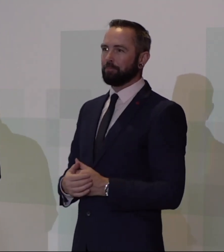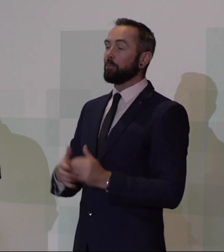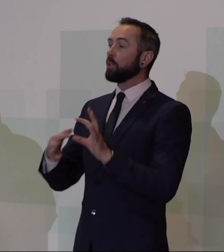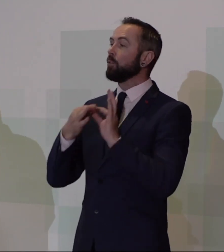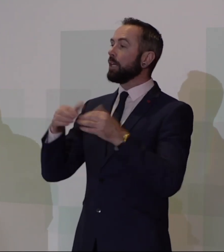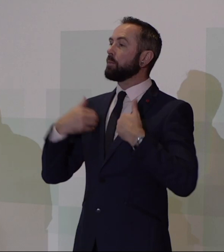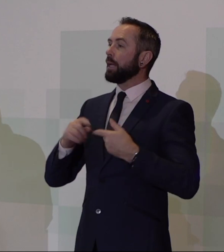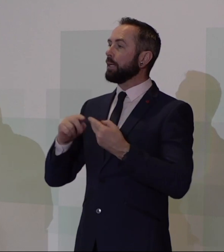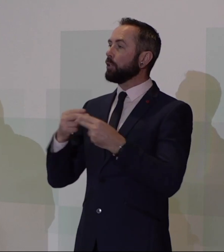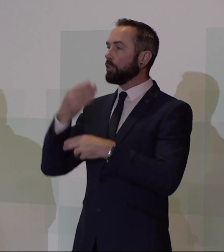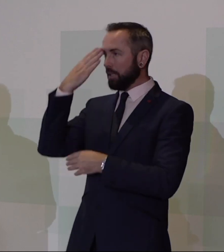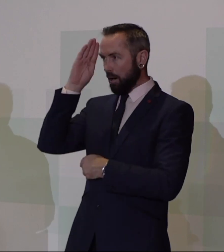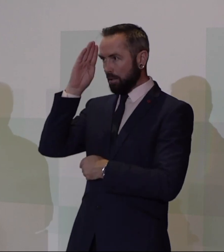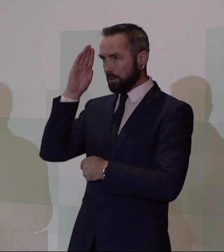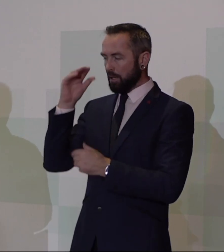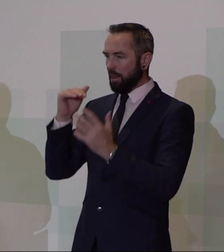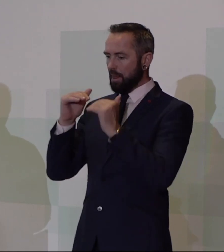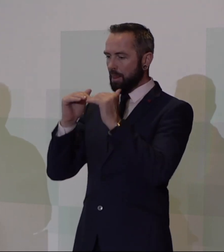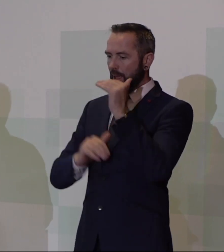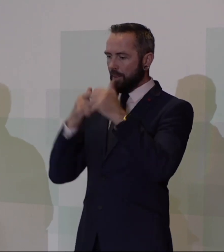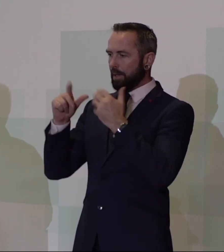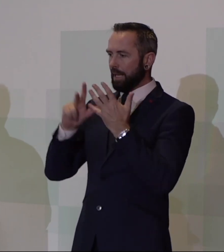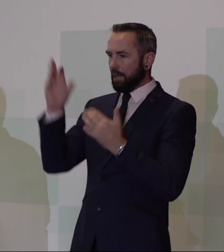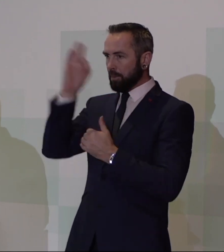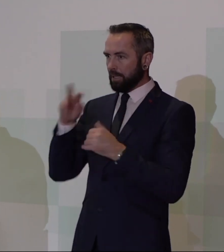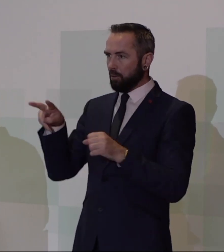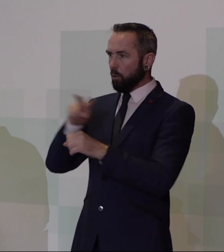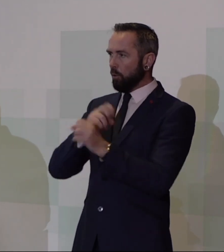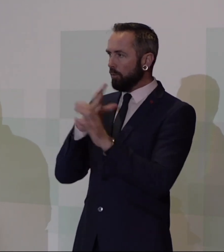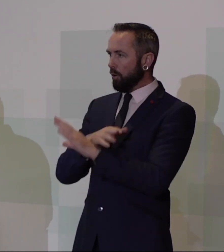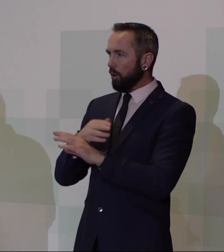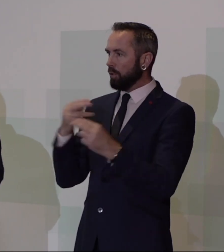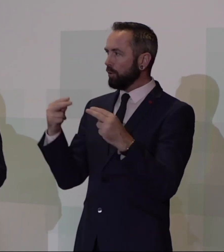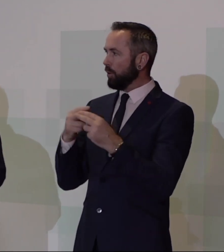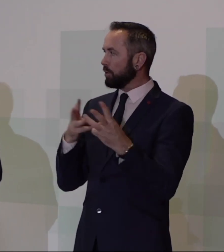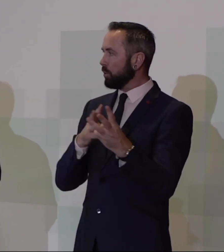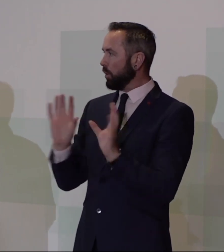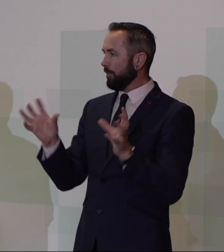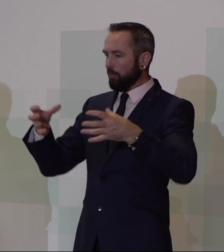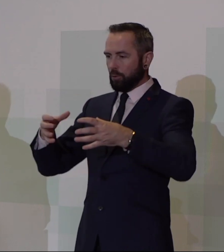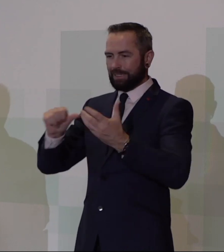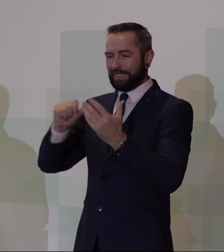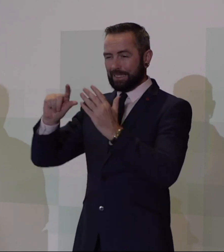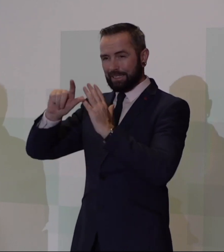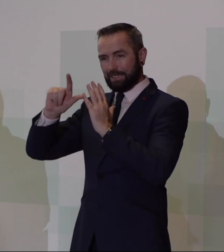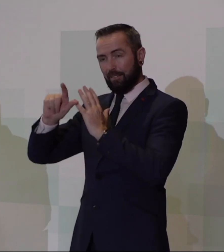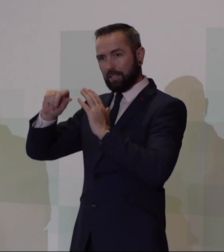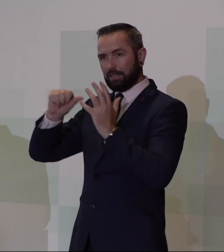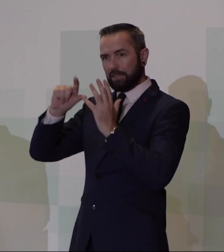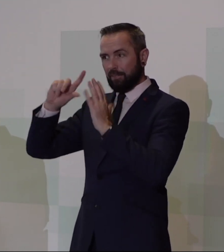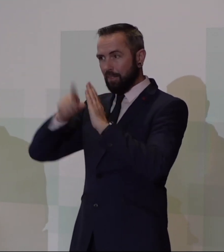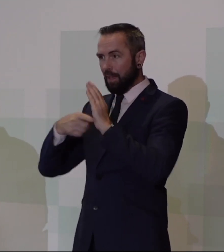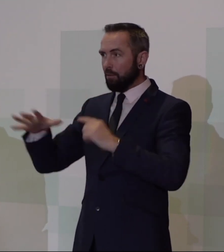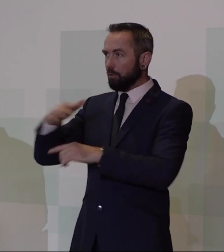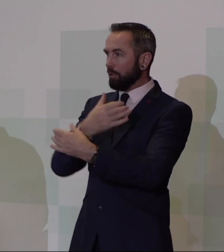in nursing in Ireland, I suppose we're less than 8% of the overall nursing workforce, which is 67,000 nurses and midwives